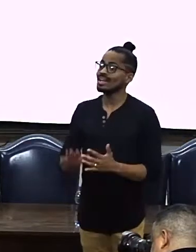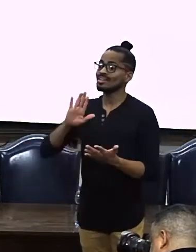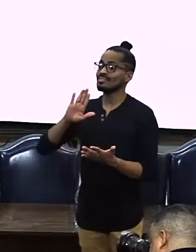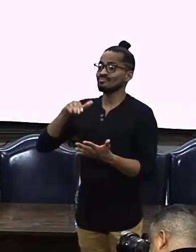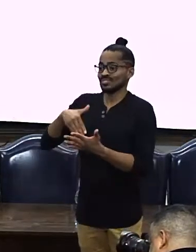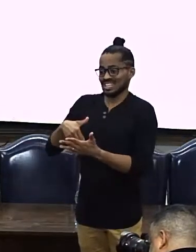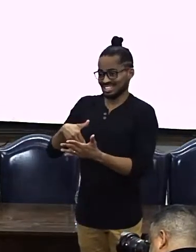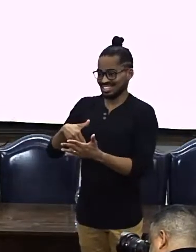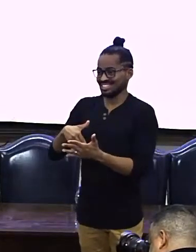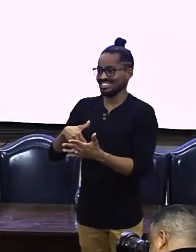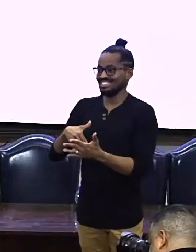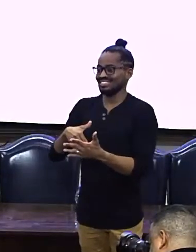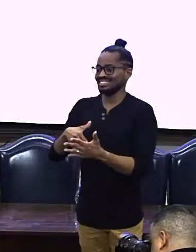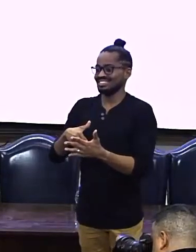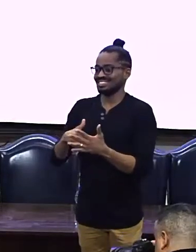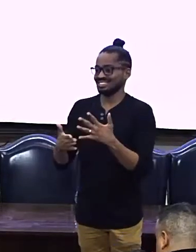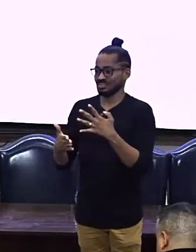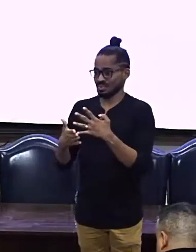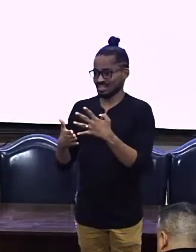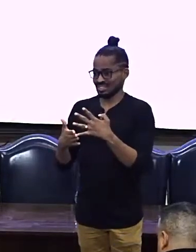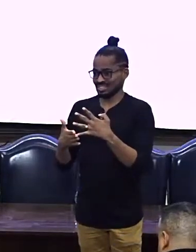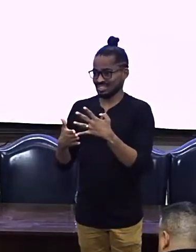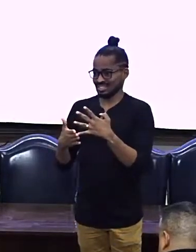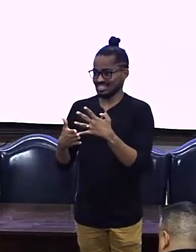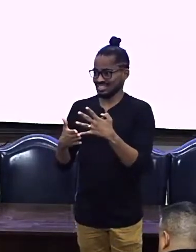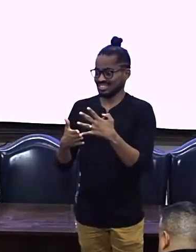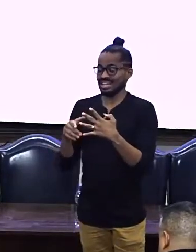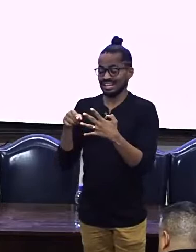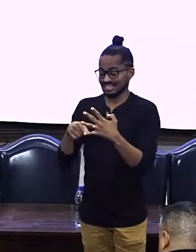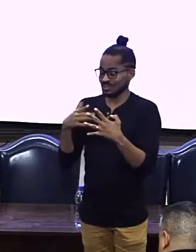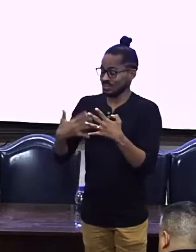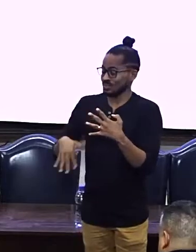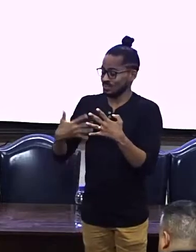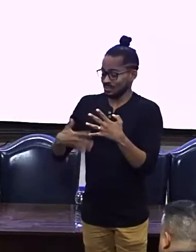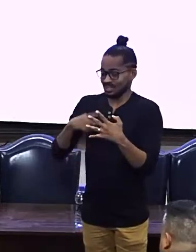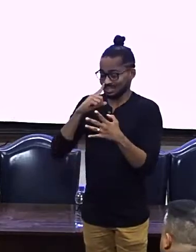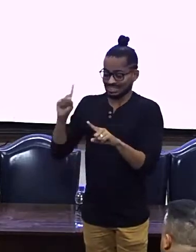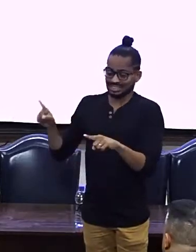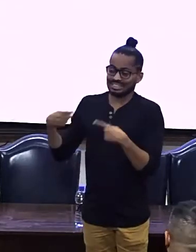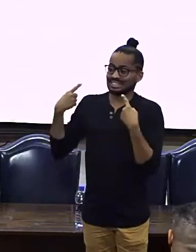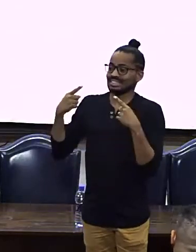And the last one is very, very challenging. That